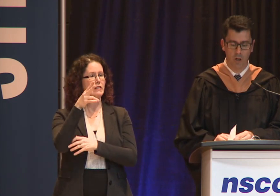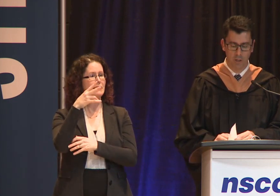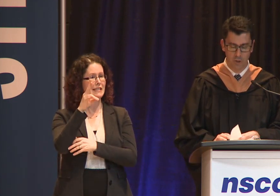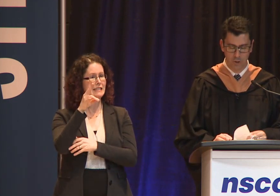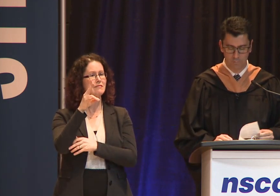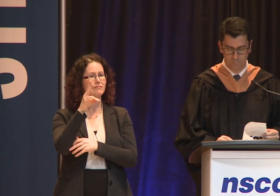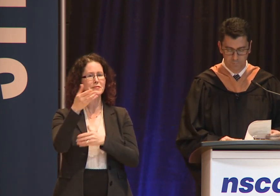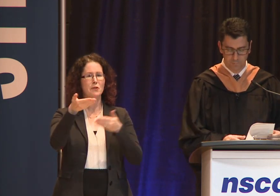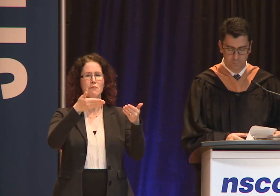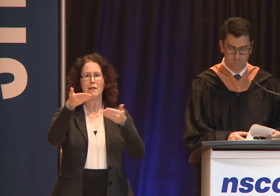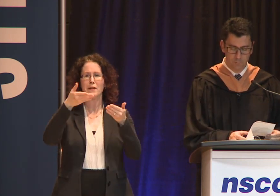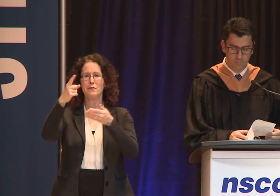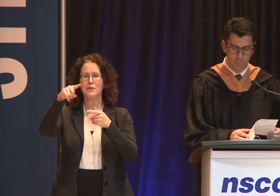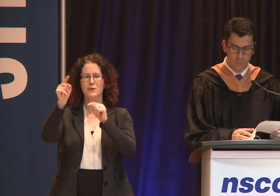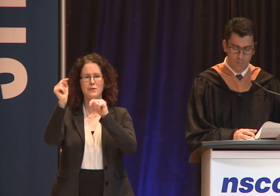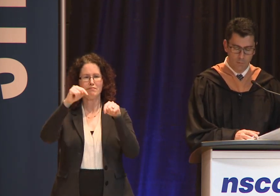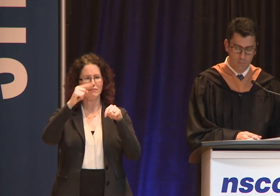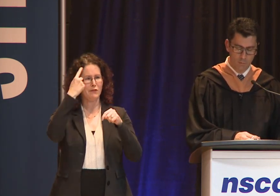Community College.